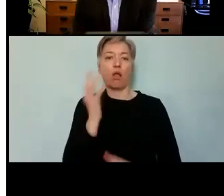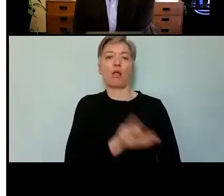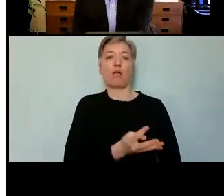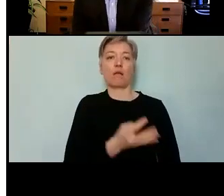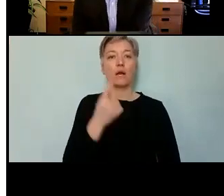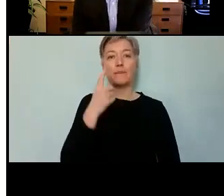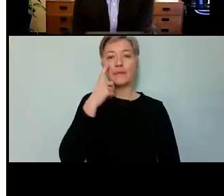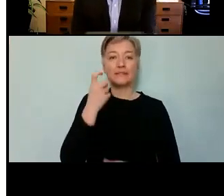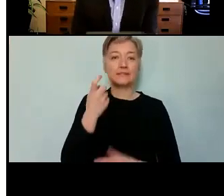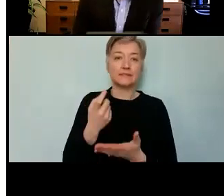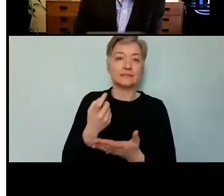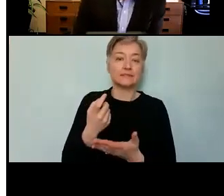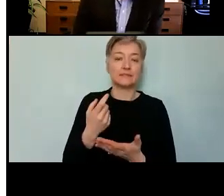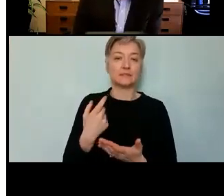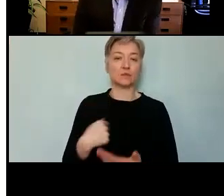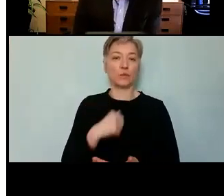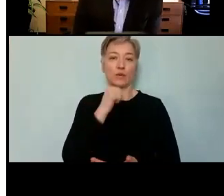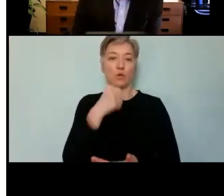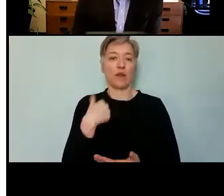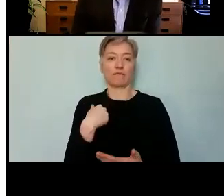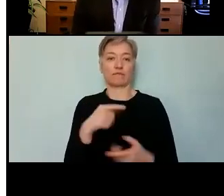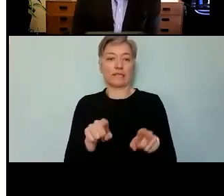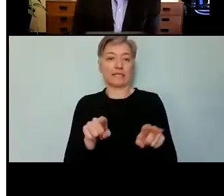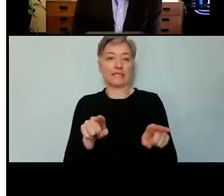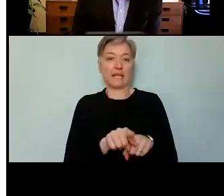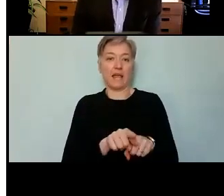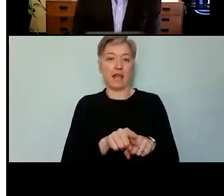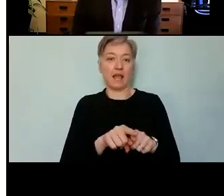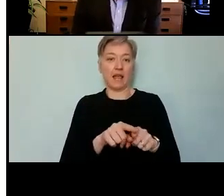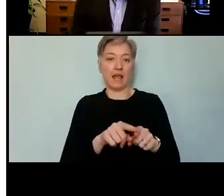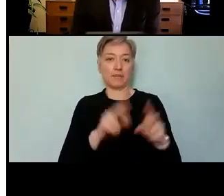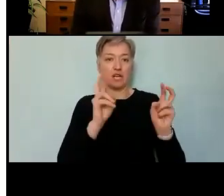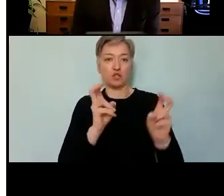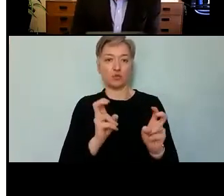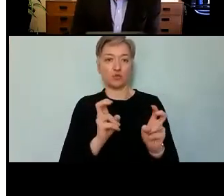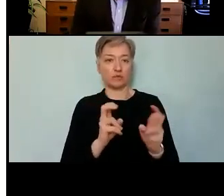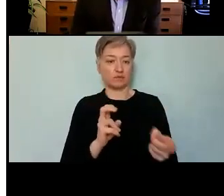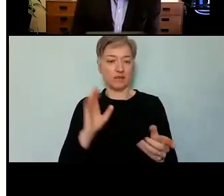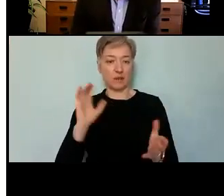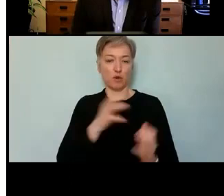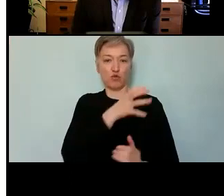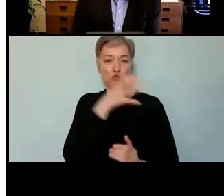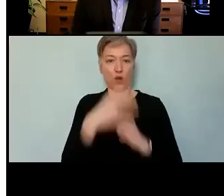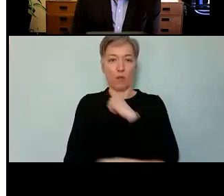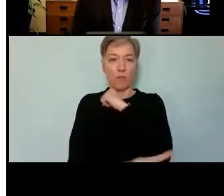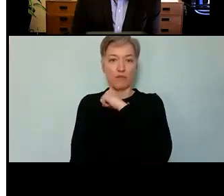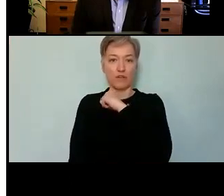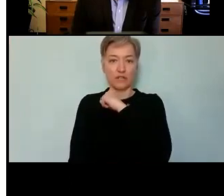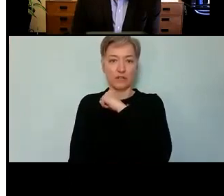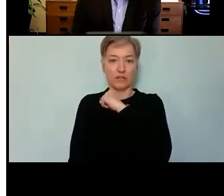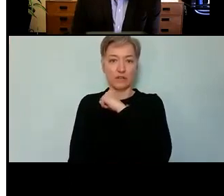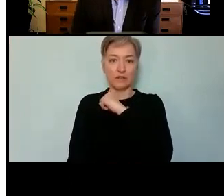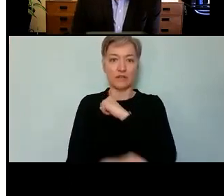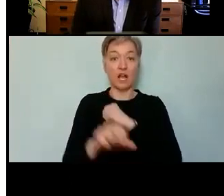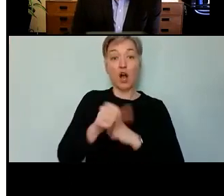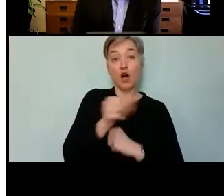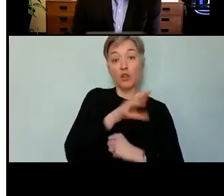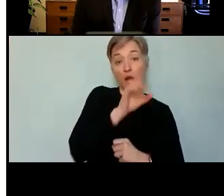the issues that, that poverty and rural poverty raise like they do in the surrounding